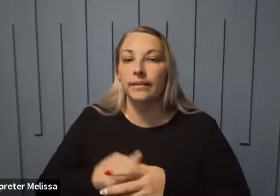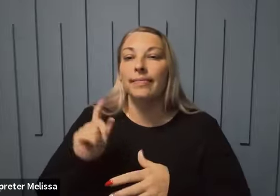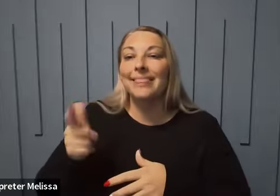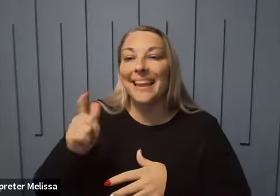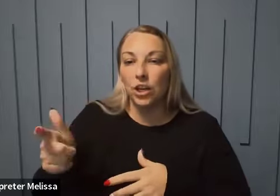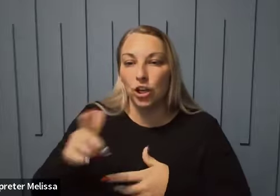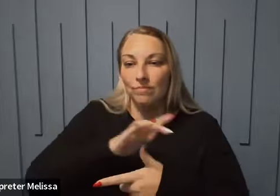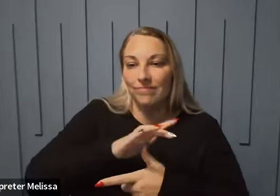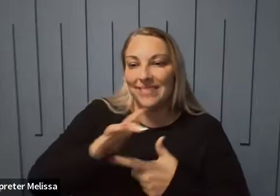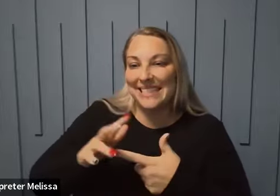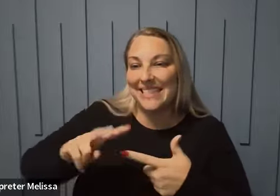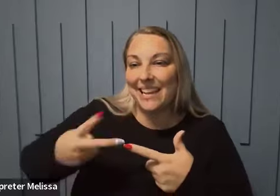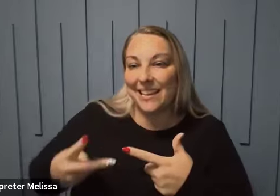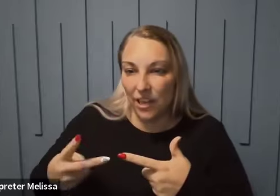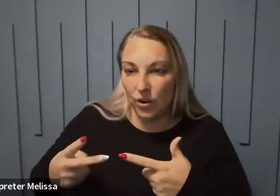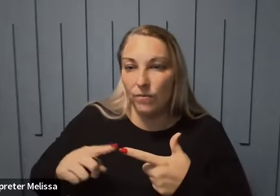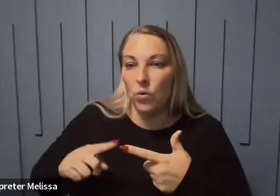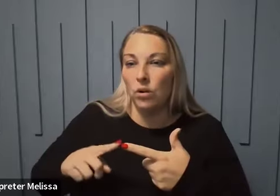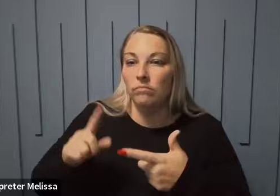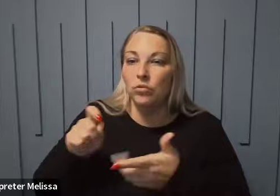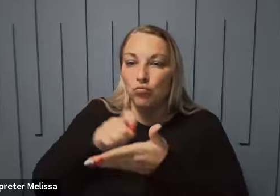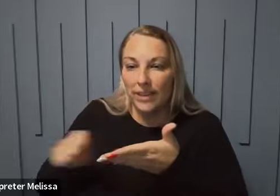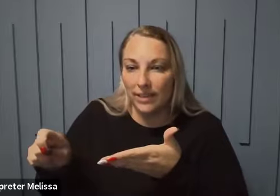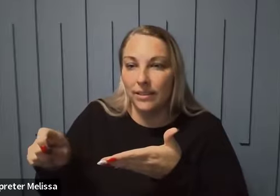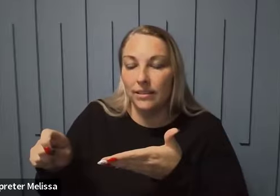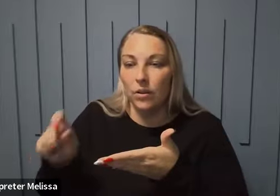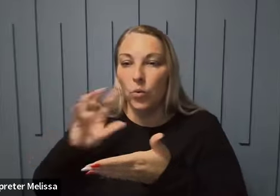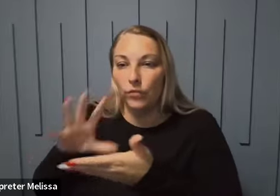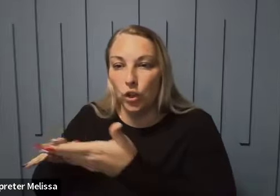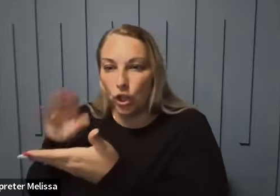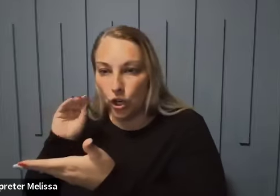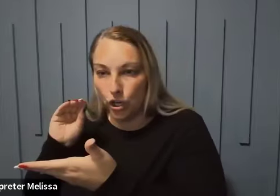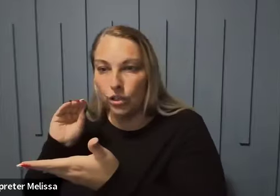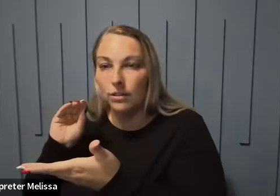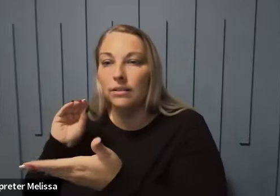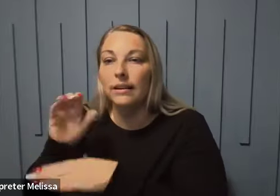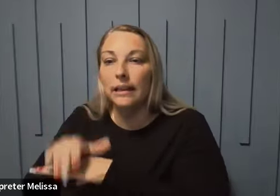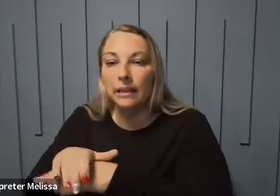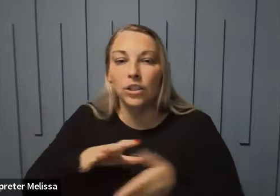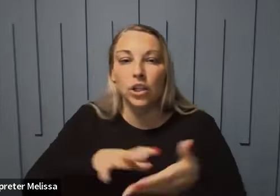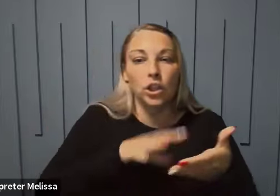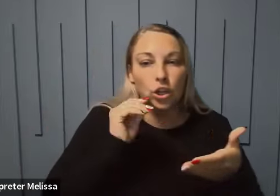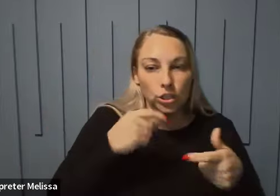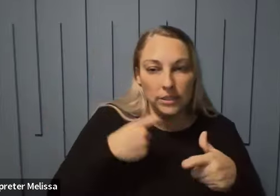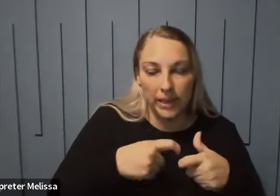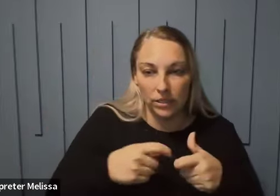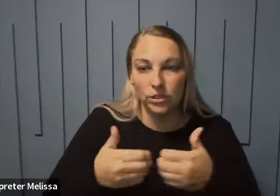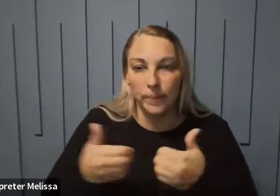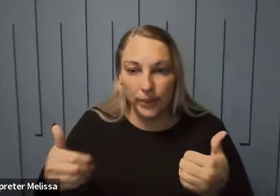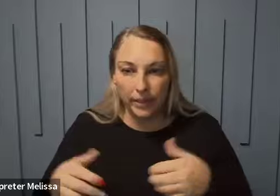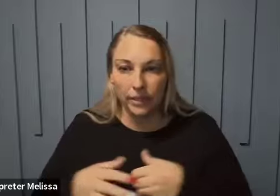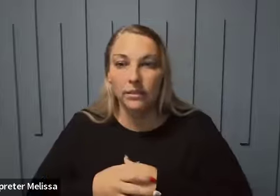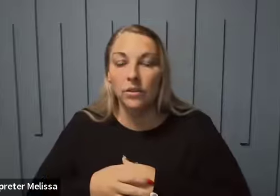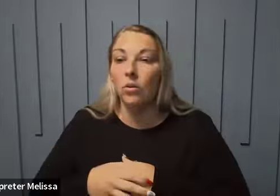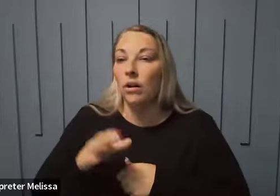both languages in their secondary form, which is written. So that's how a bilingual child, and most bilingual